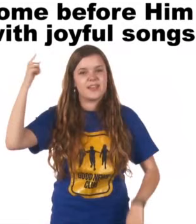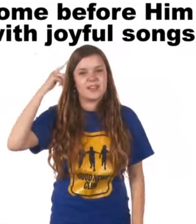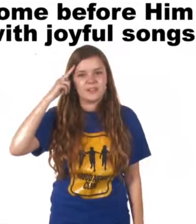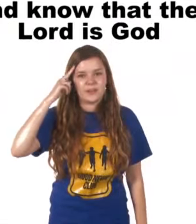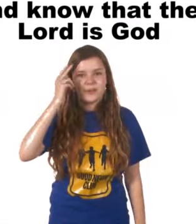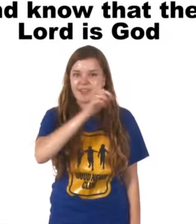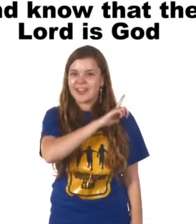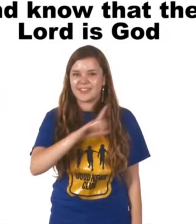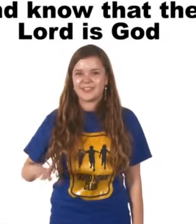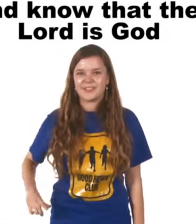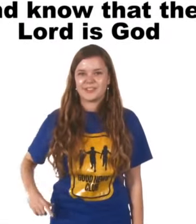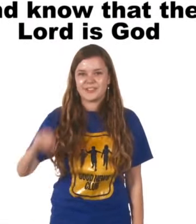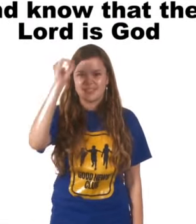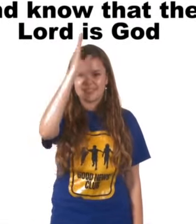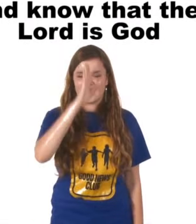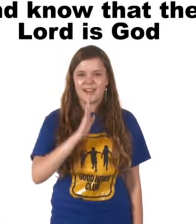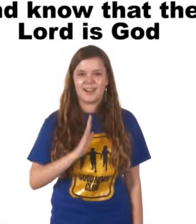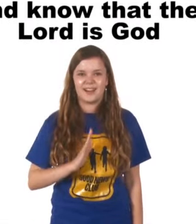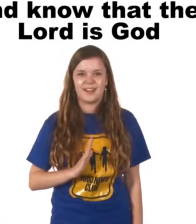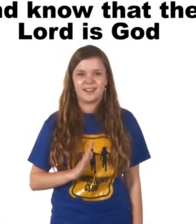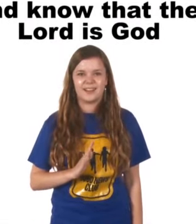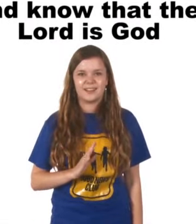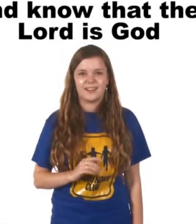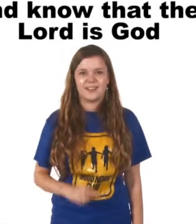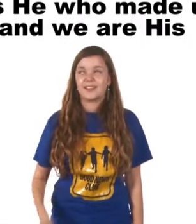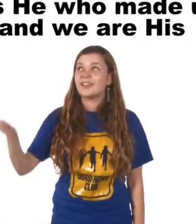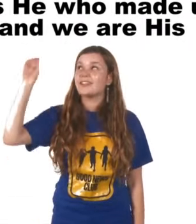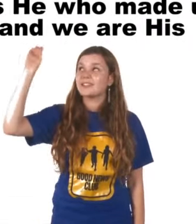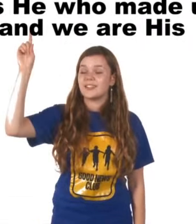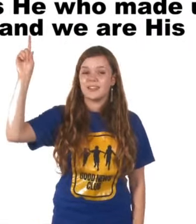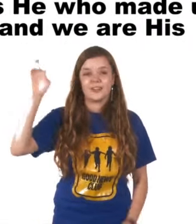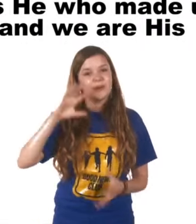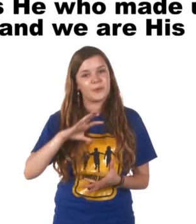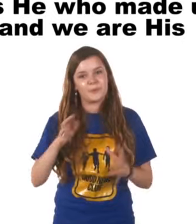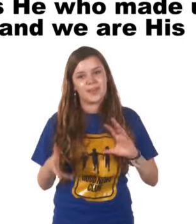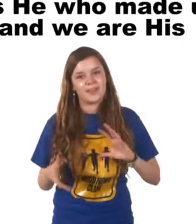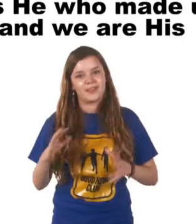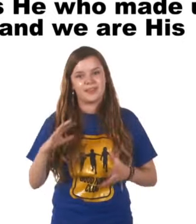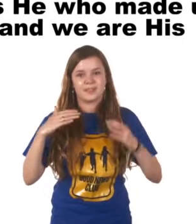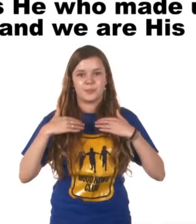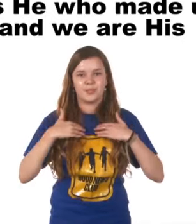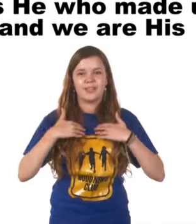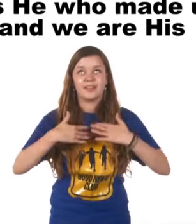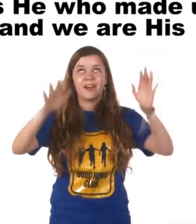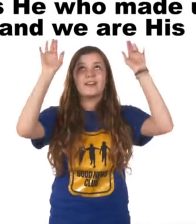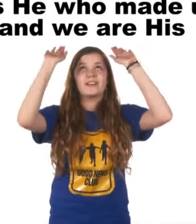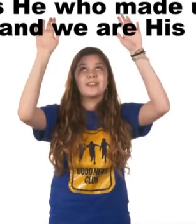Know that the Lord is God It is He who made us and we are His